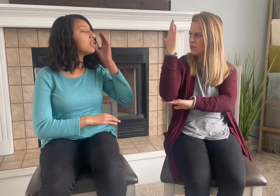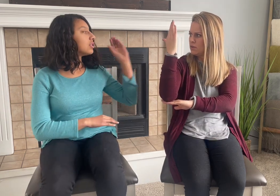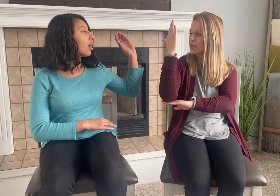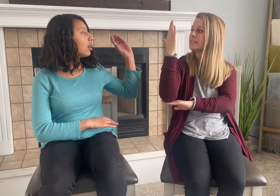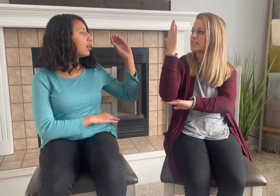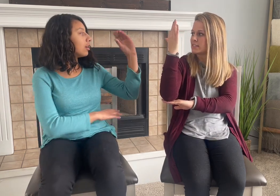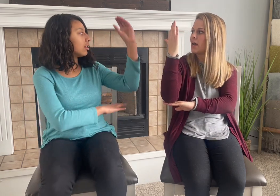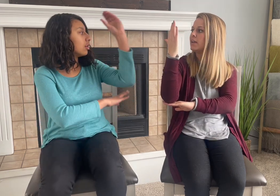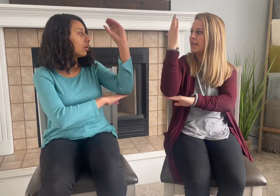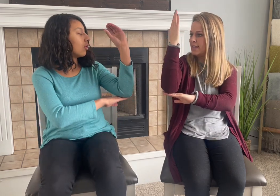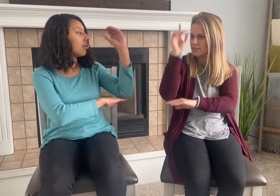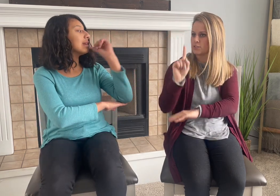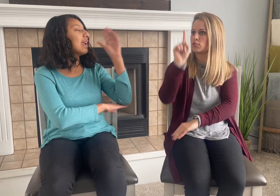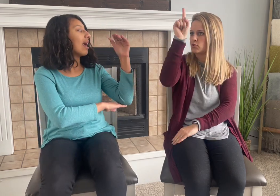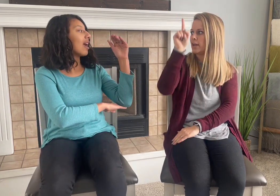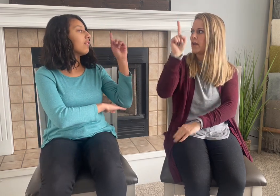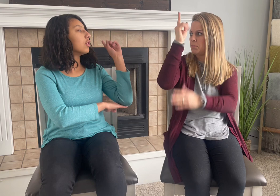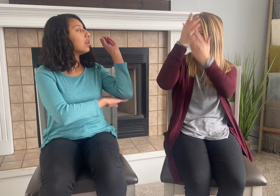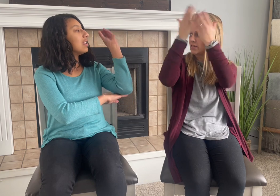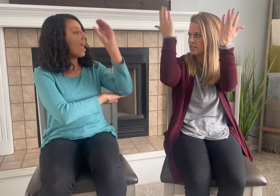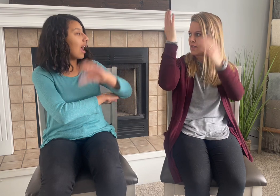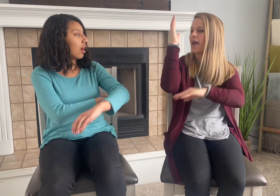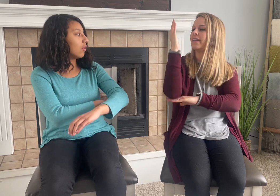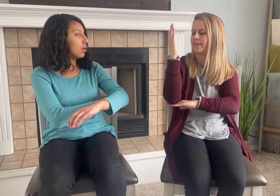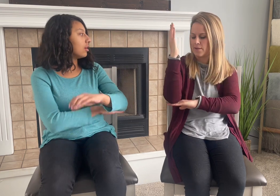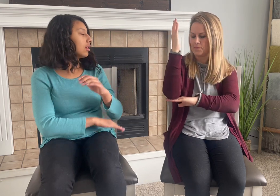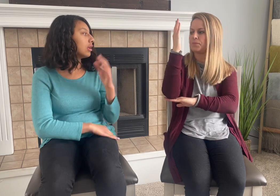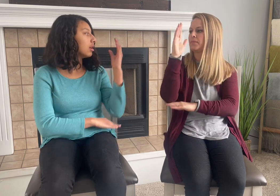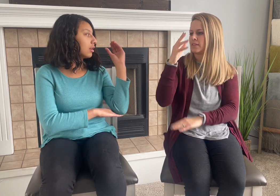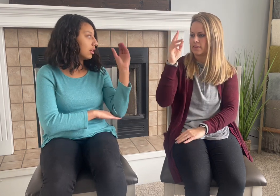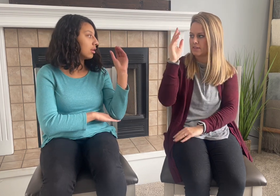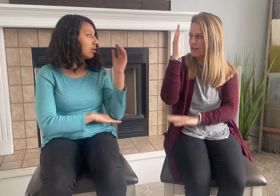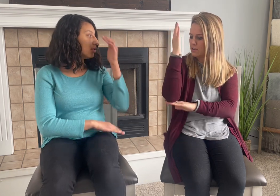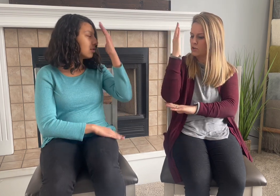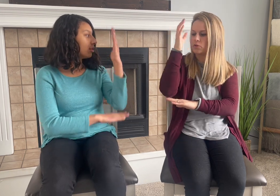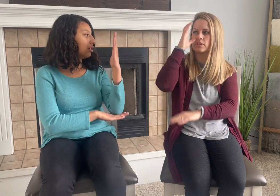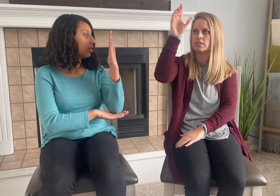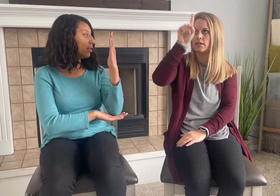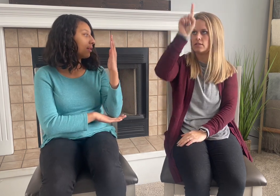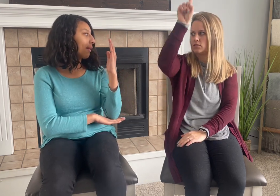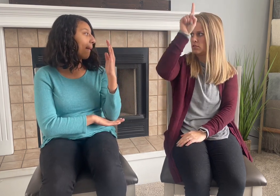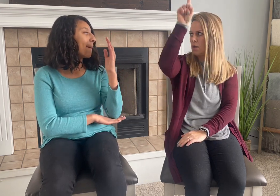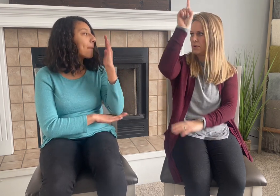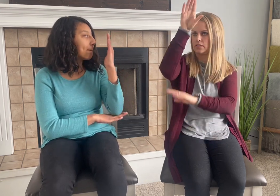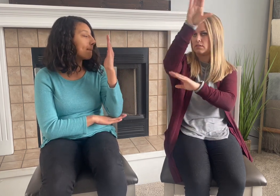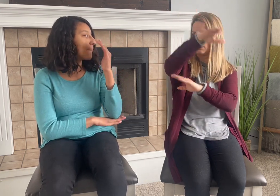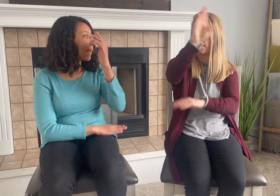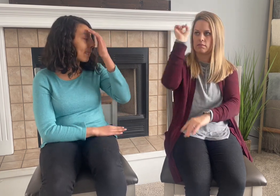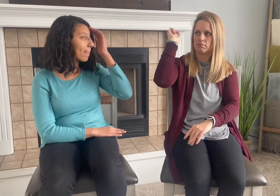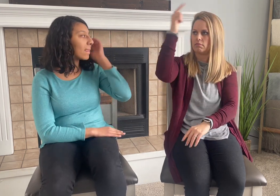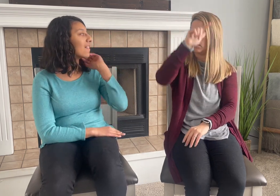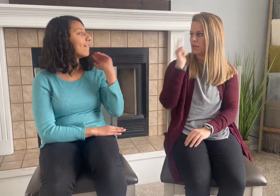Because the sun is straight up in the sky. Yep. At noon, the sun is up. It's like, you know,